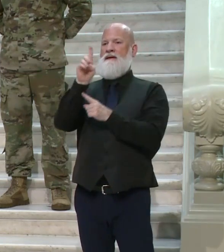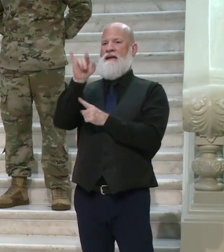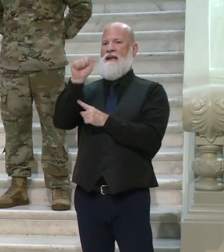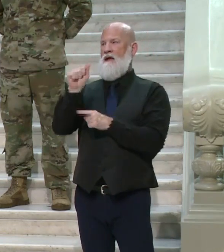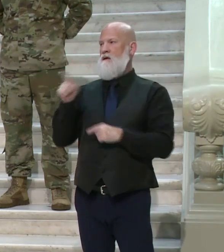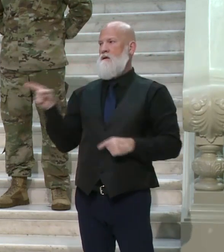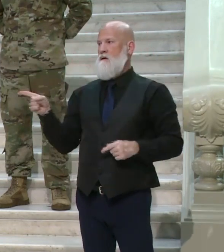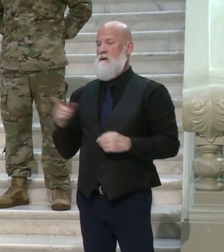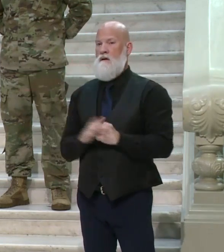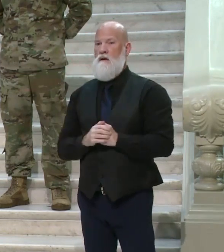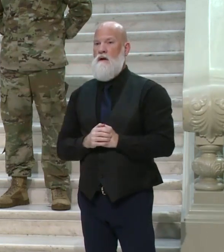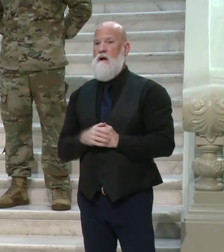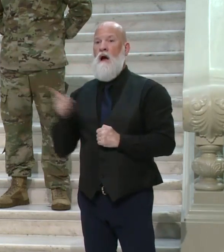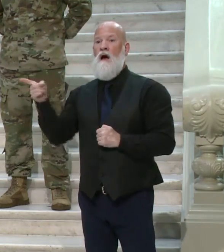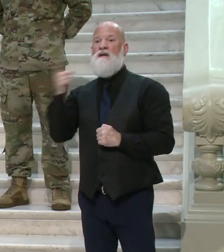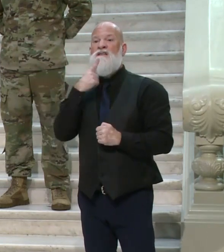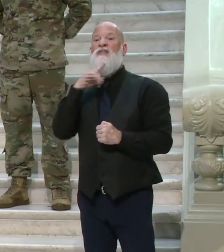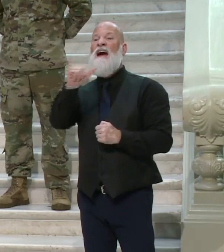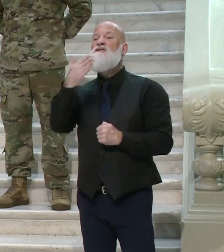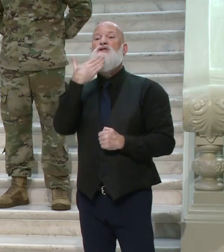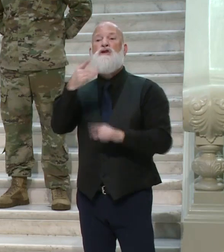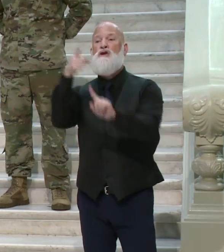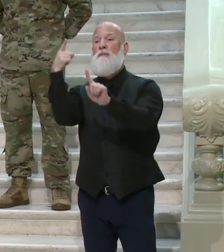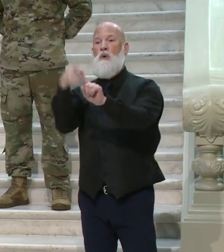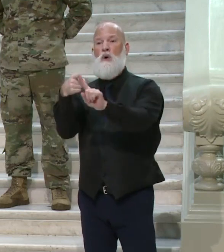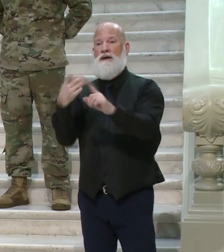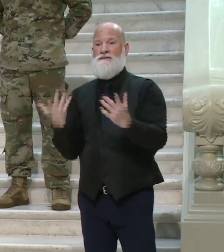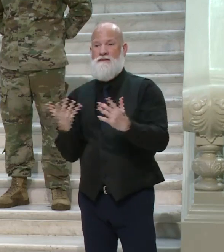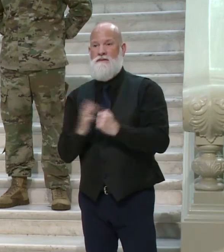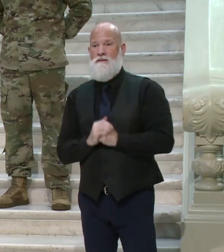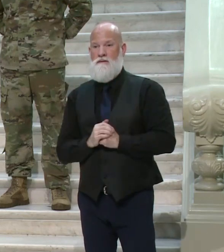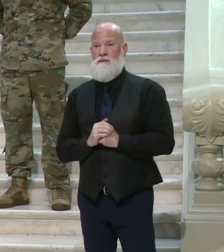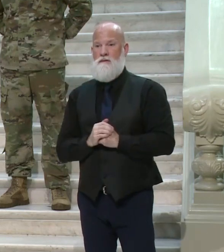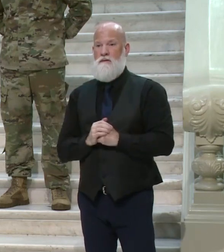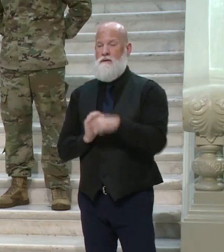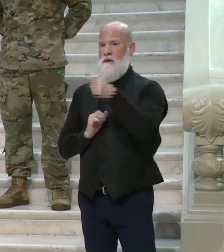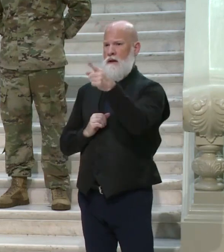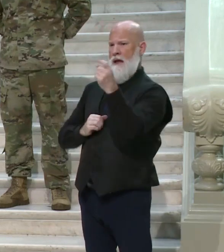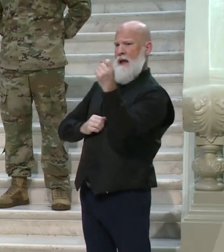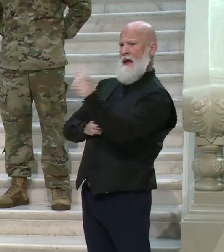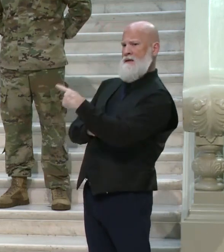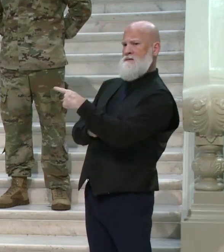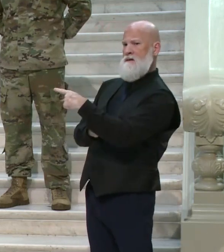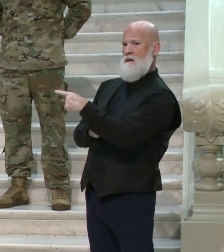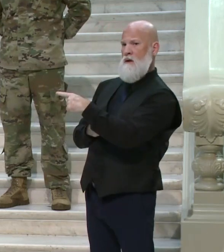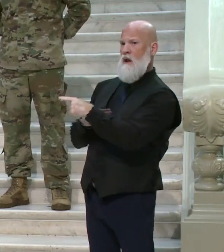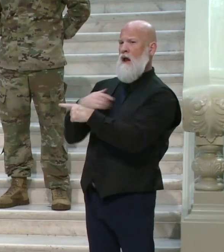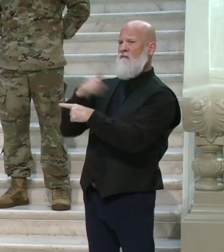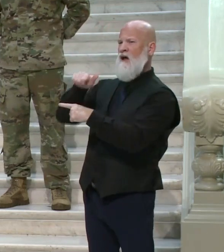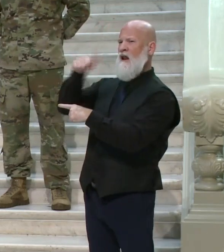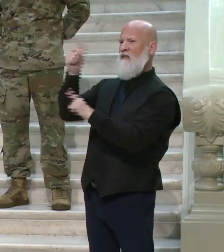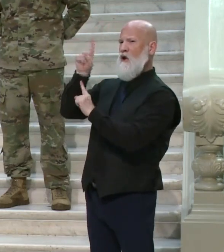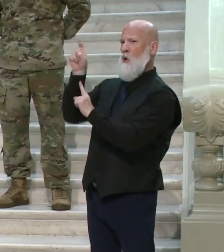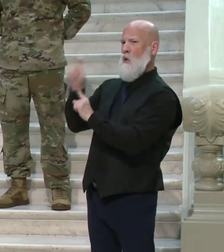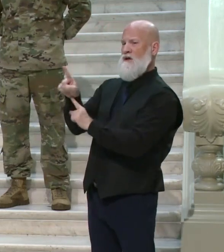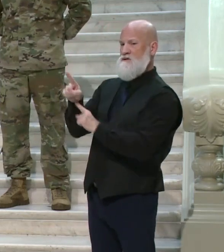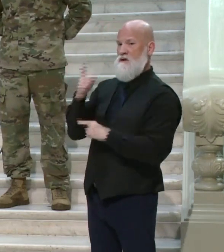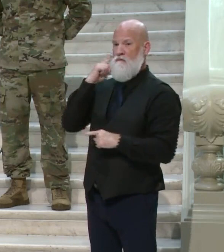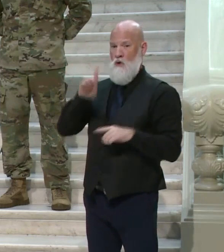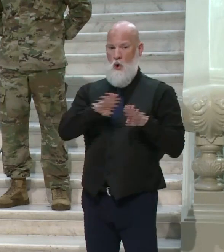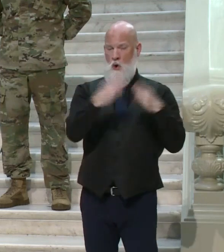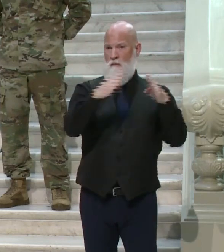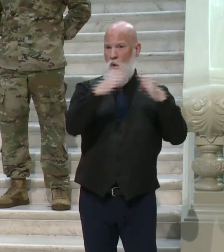Well, that's a point that's well taken. One other question for you. When it comes to reopening things, you talked